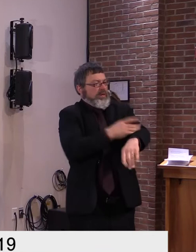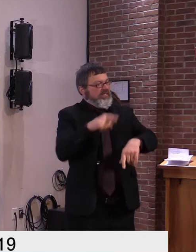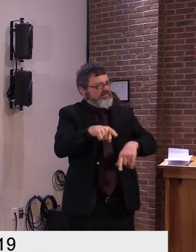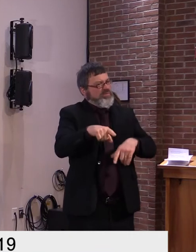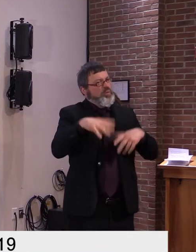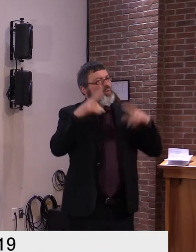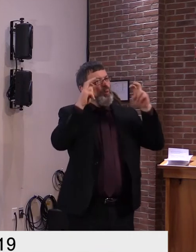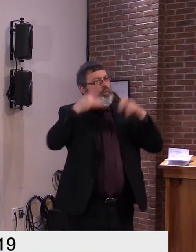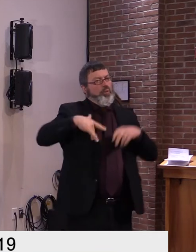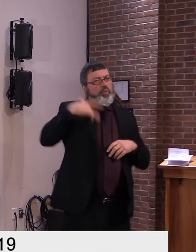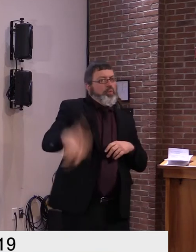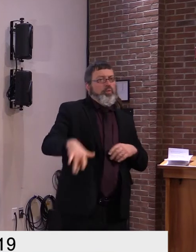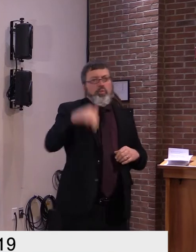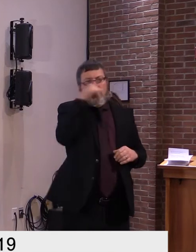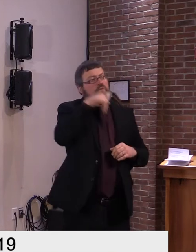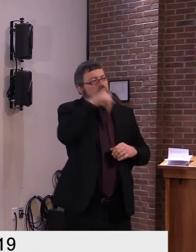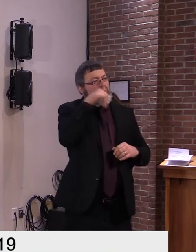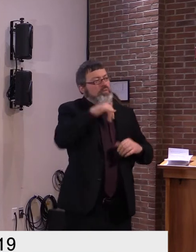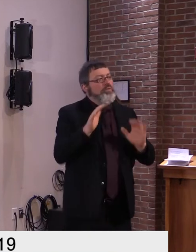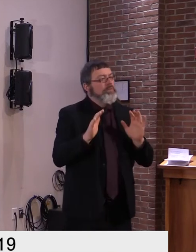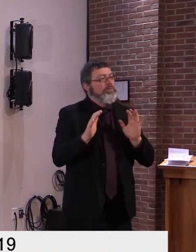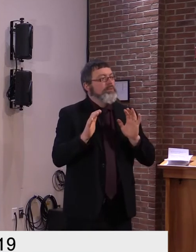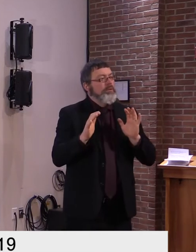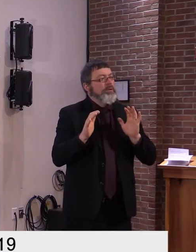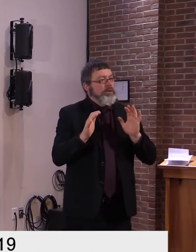painted here. So it's really important that we